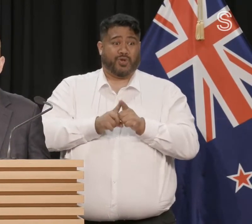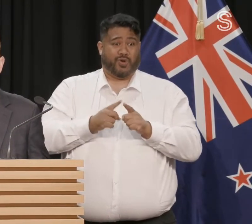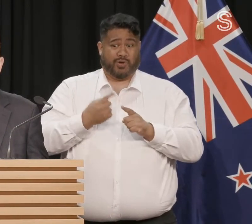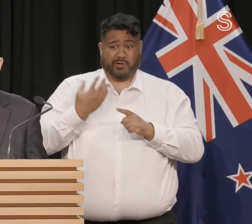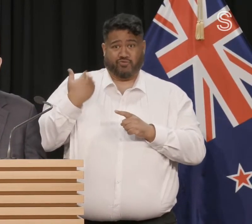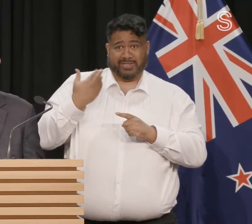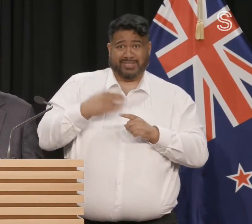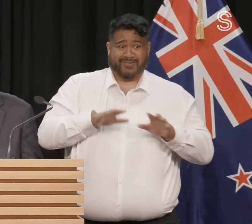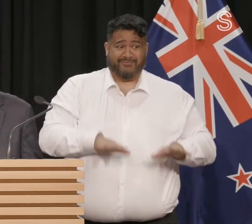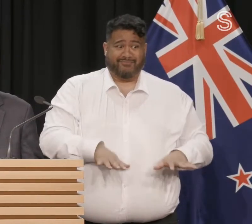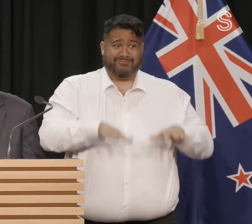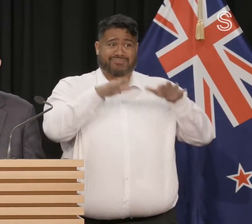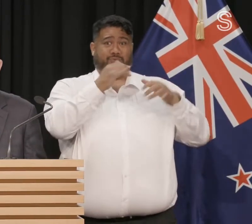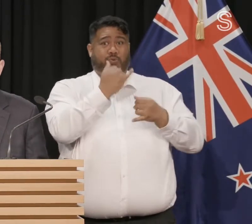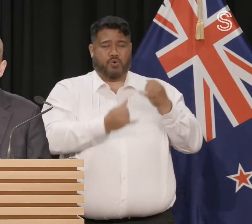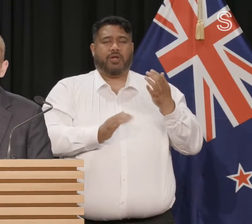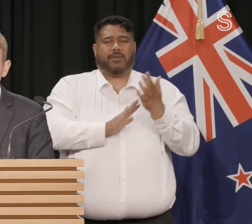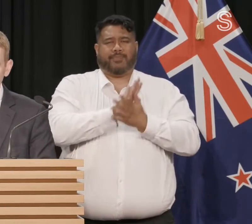of recent days.